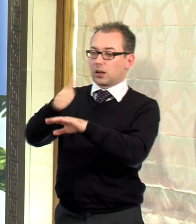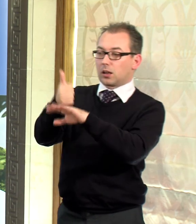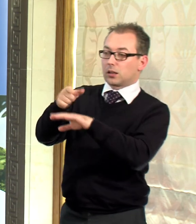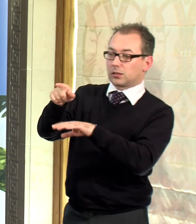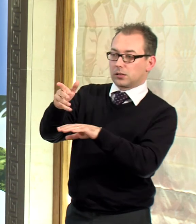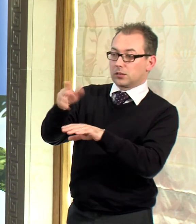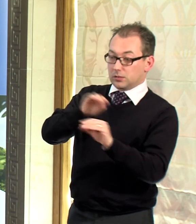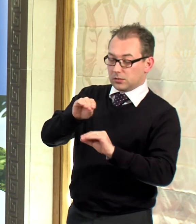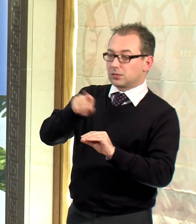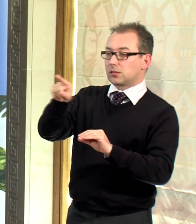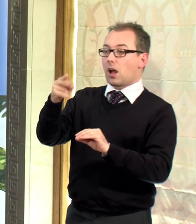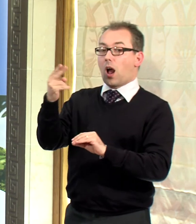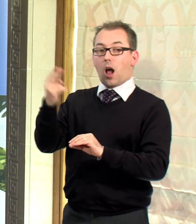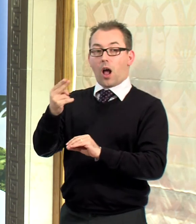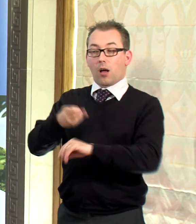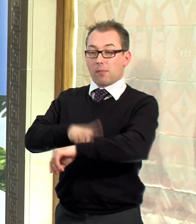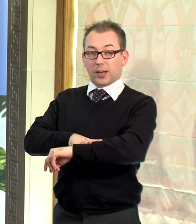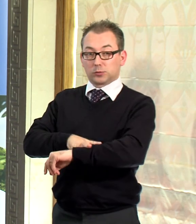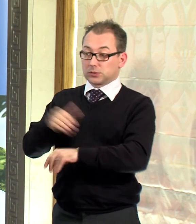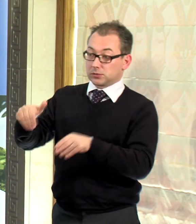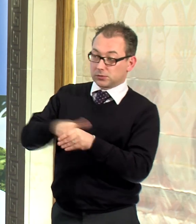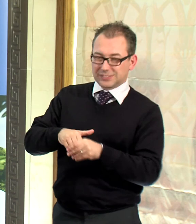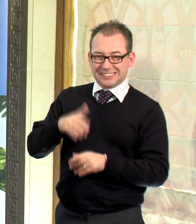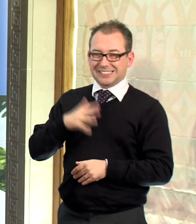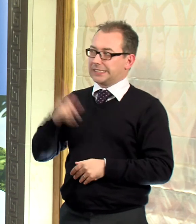to complete this access training course.